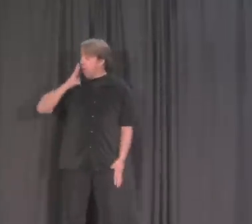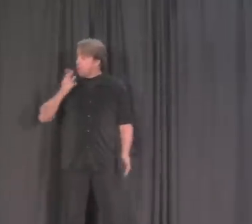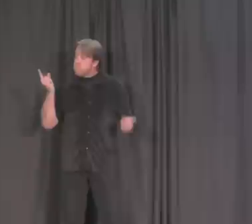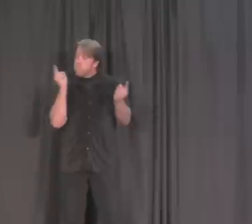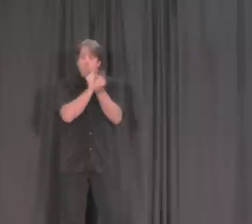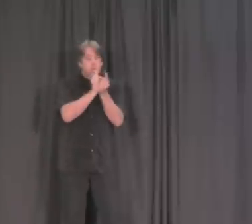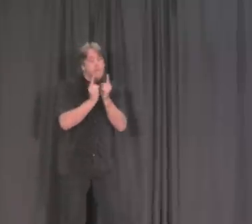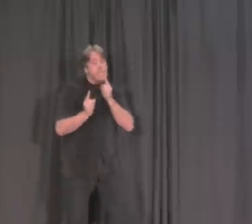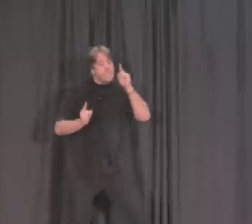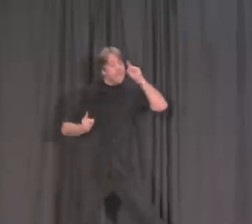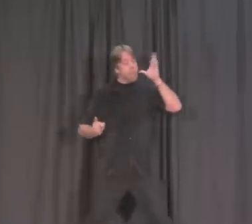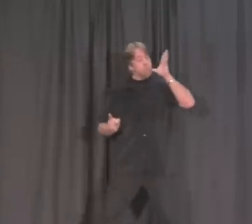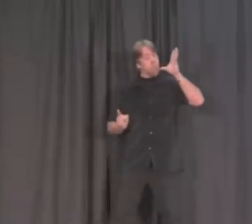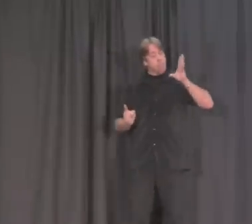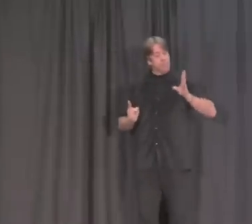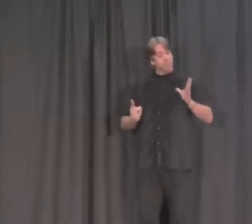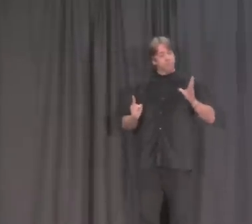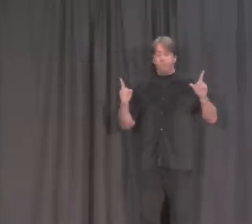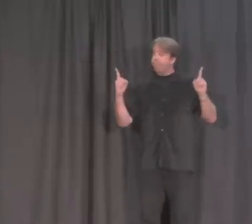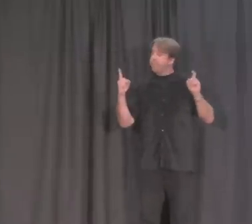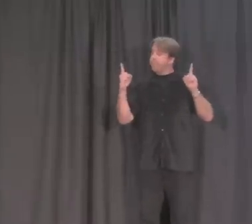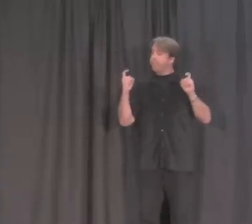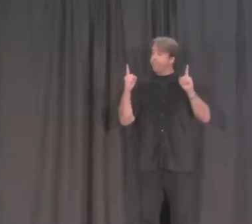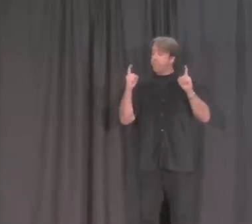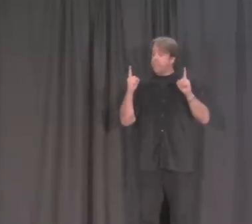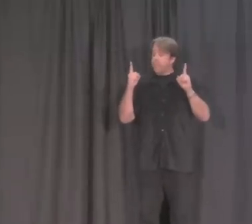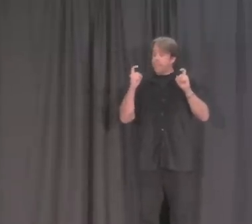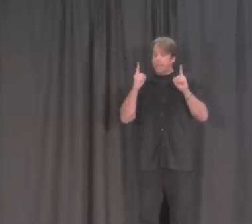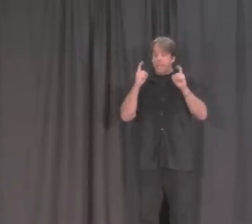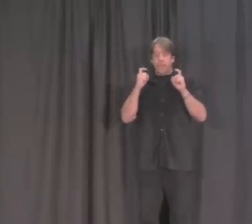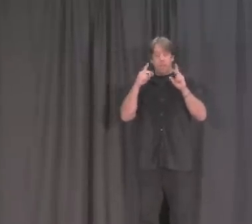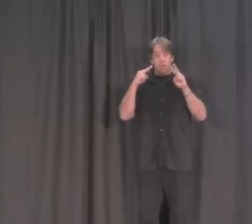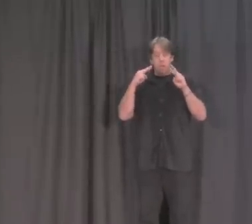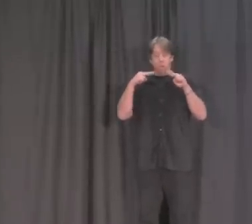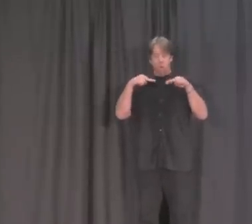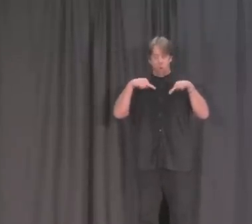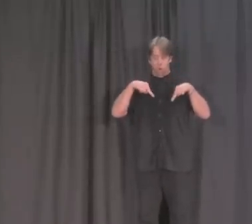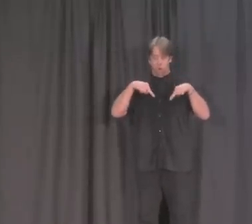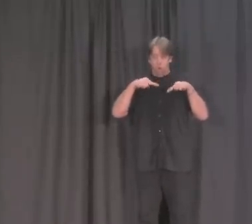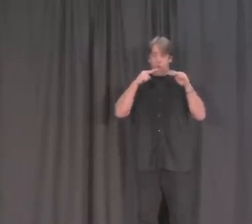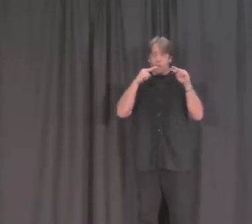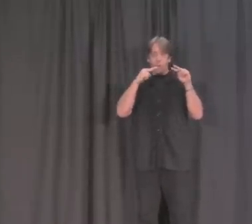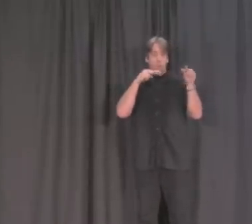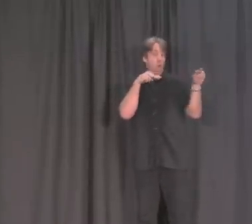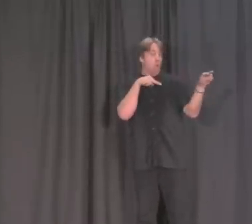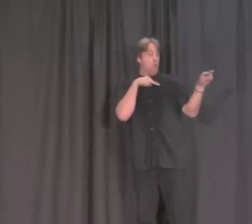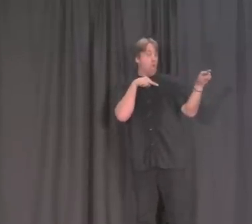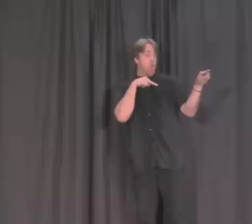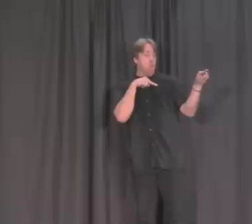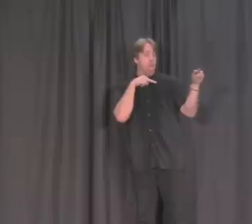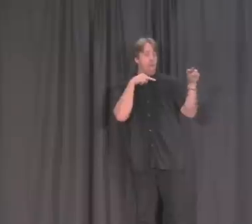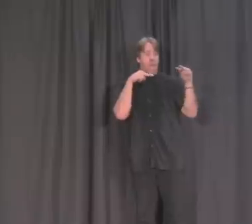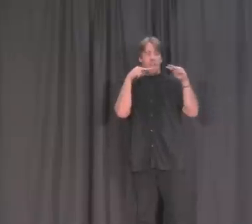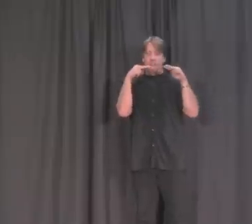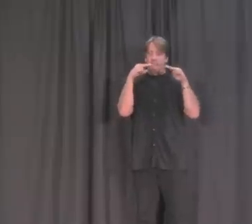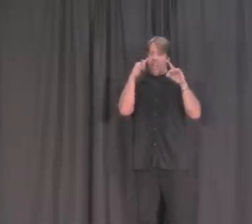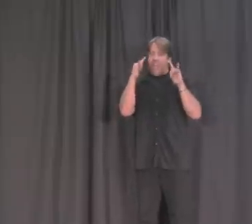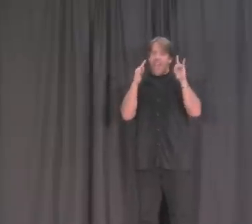there was a deaf man, and he met a deaf woman. He checked her out.